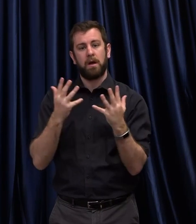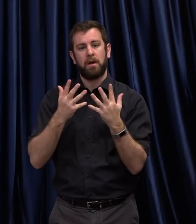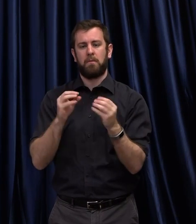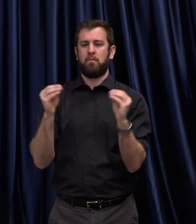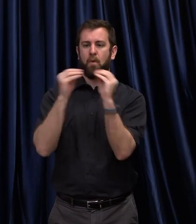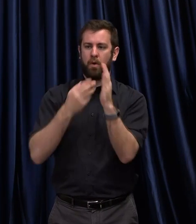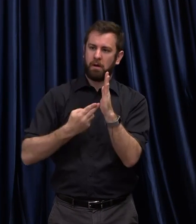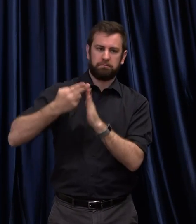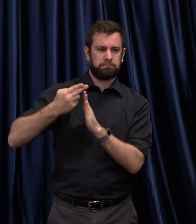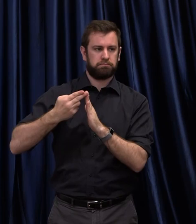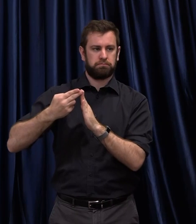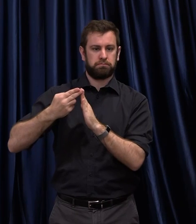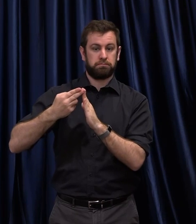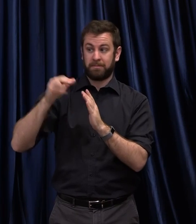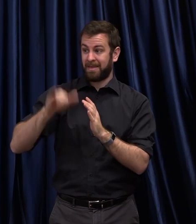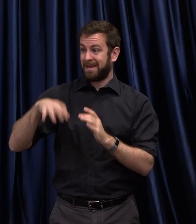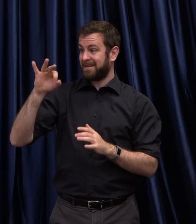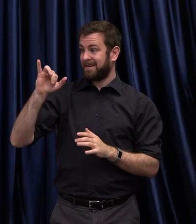comes and you